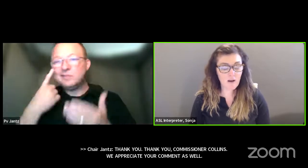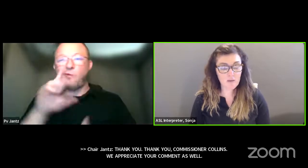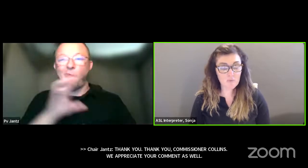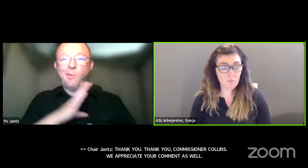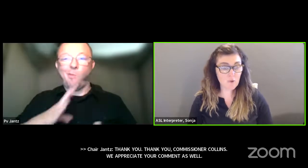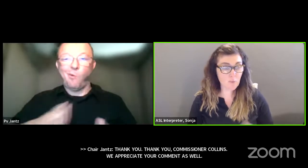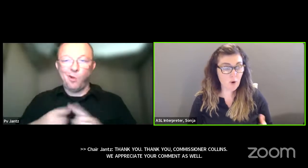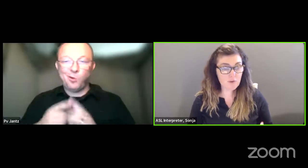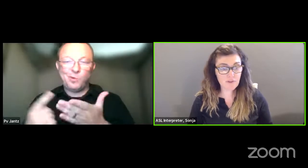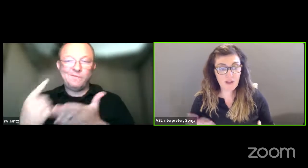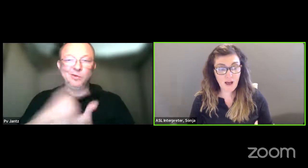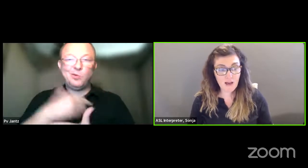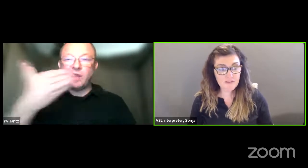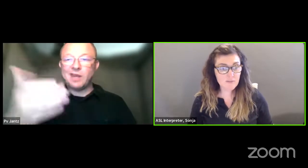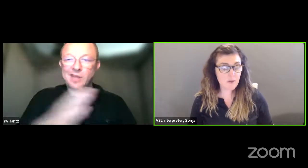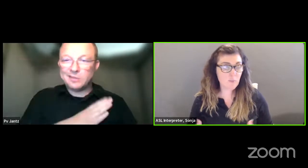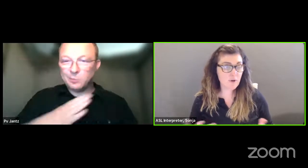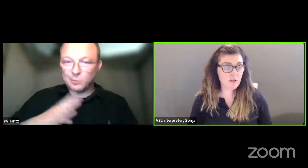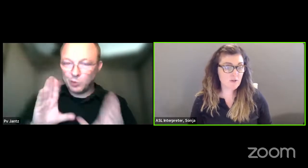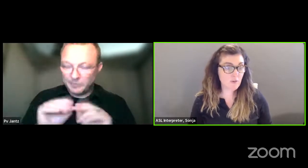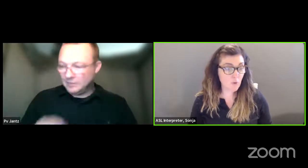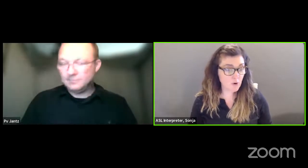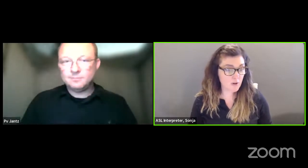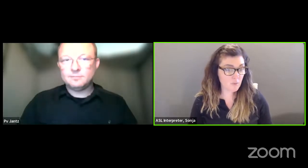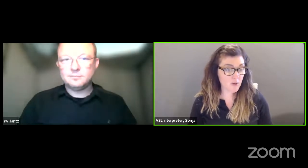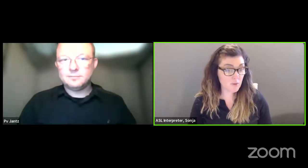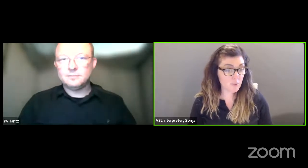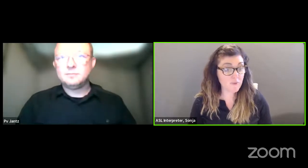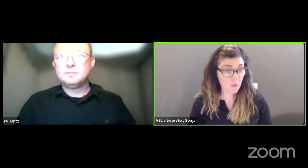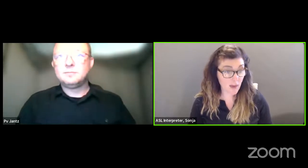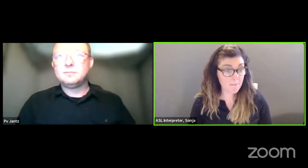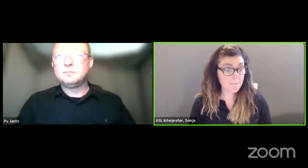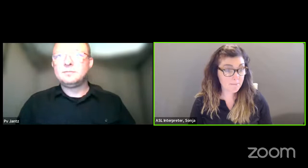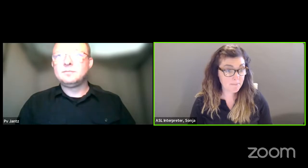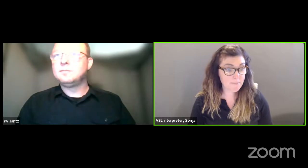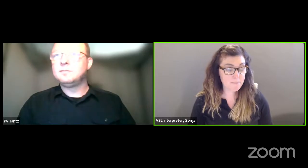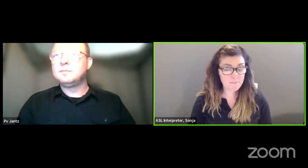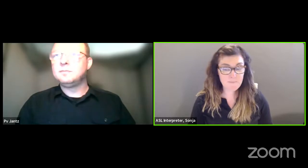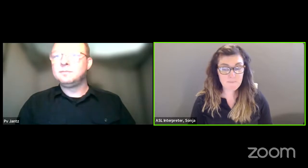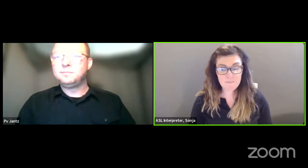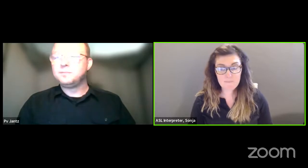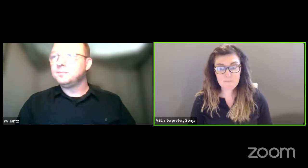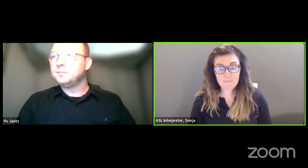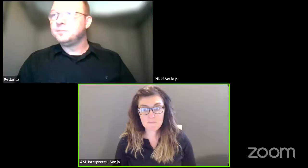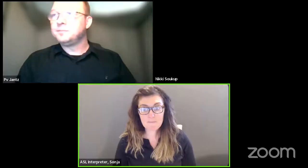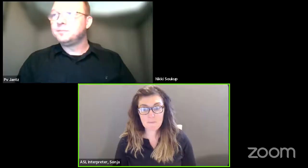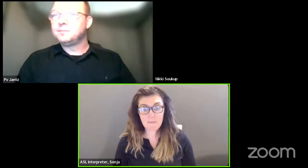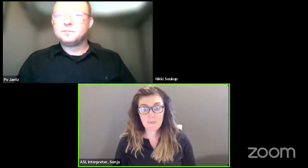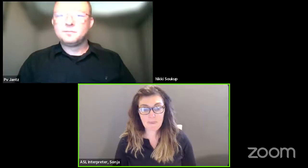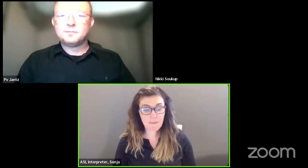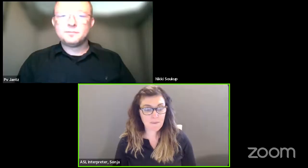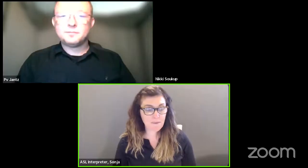And with the pros and the cons, we could bring it to the board and we could review that.